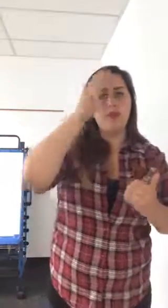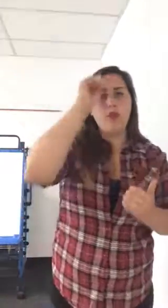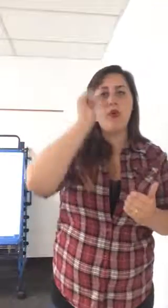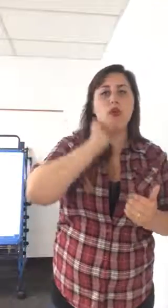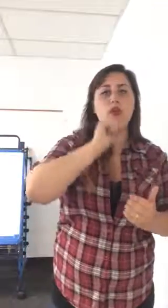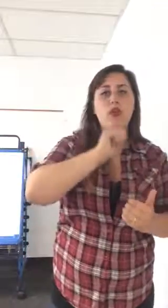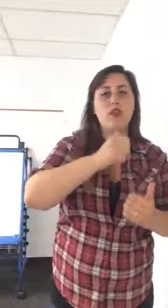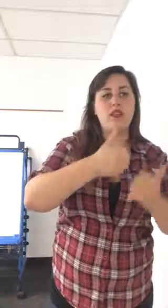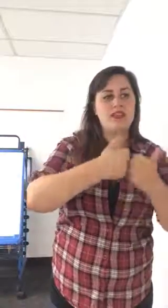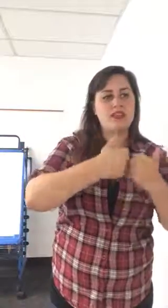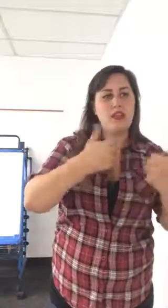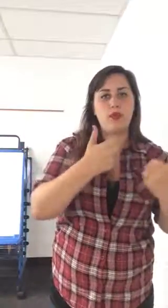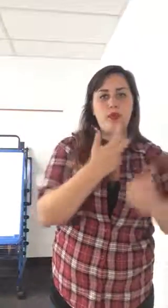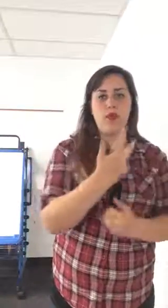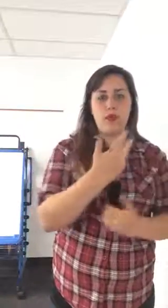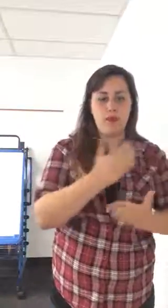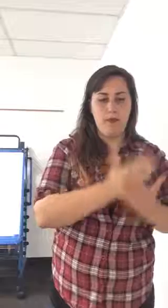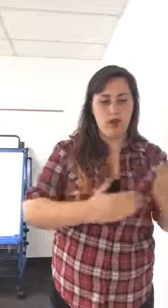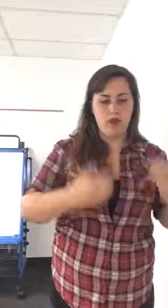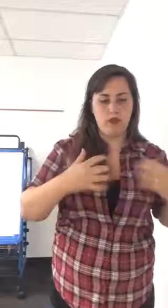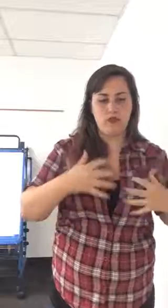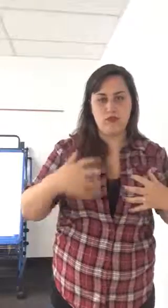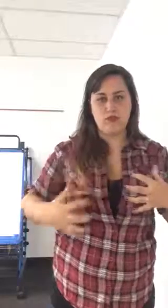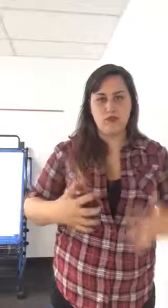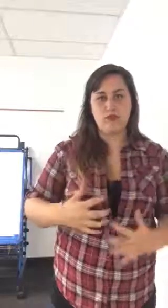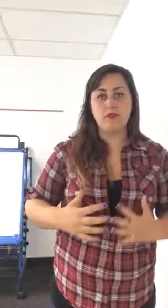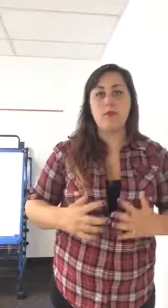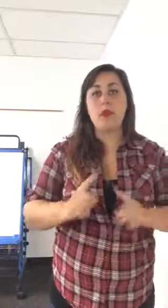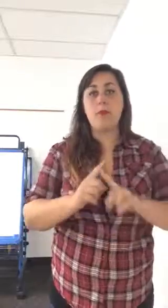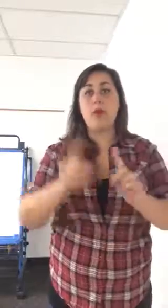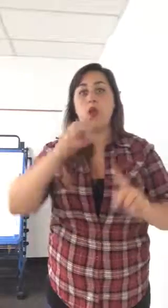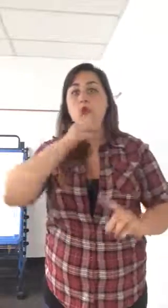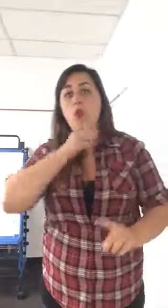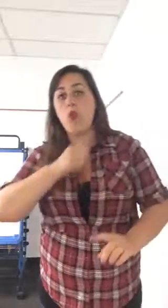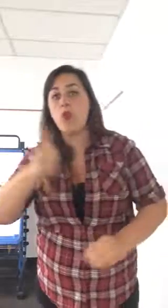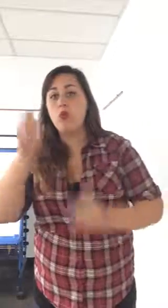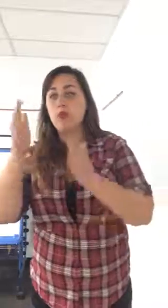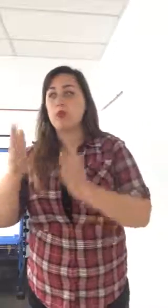separated into 3 separate sections. But on an older person, like, woo,